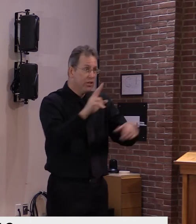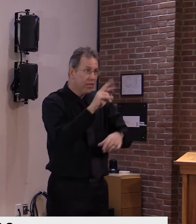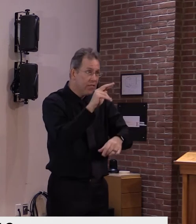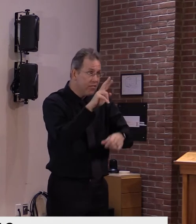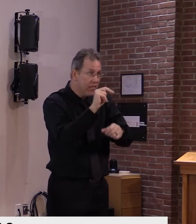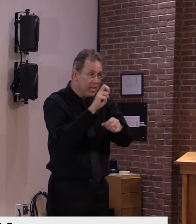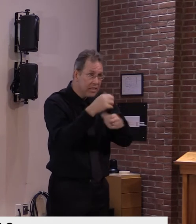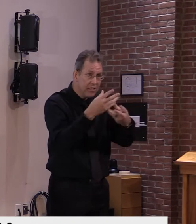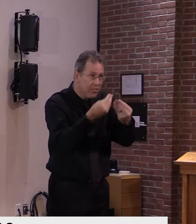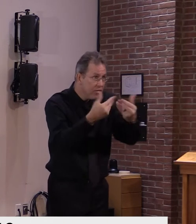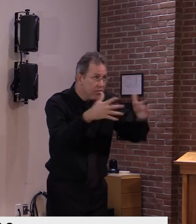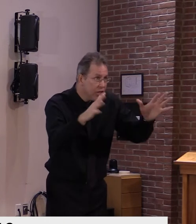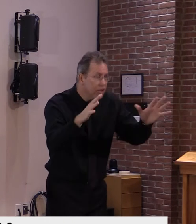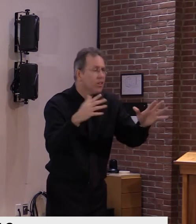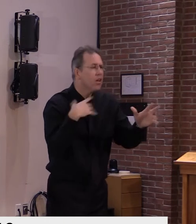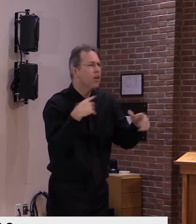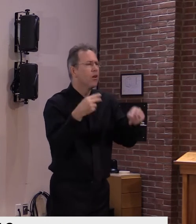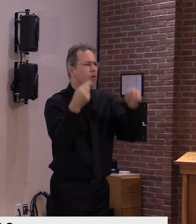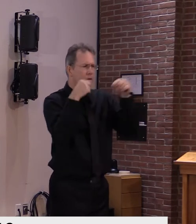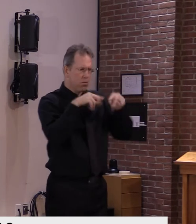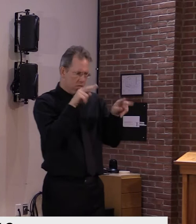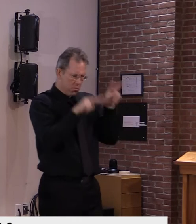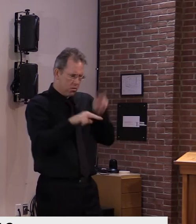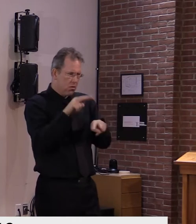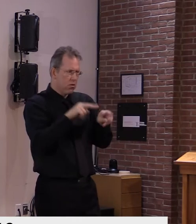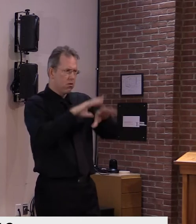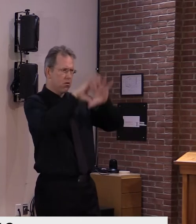of protecting ourselves for the future.